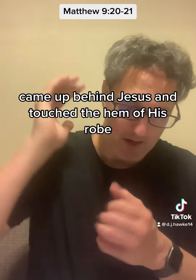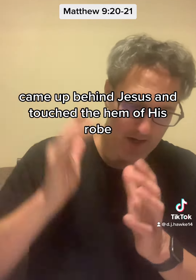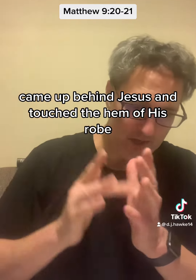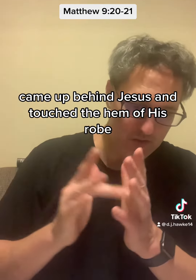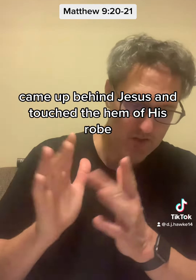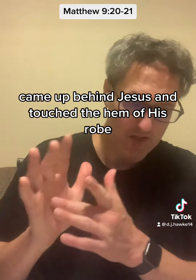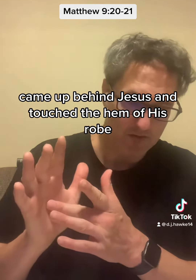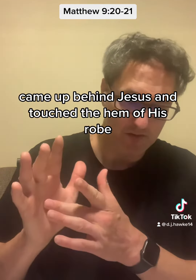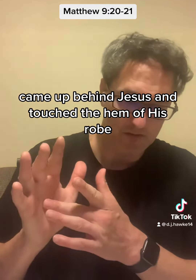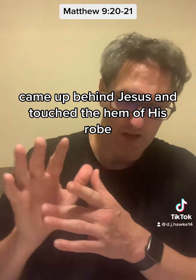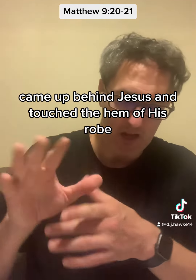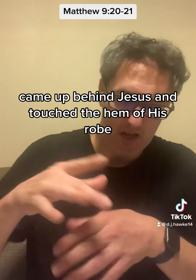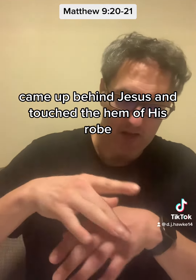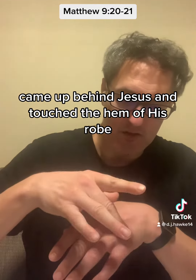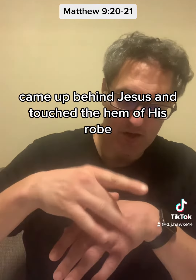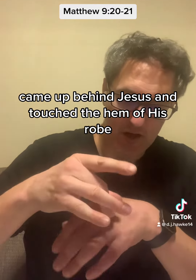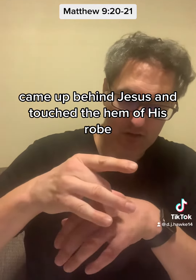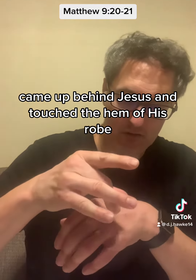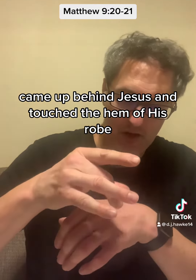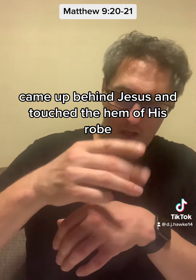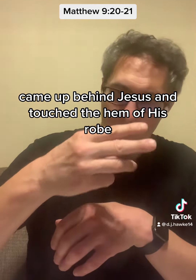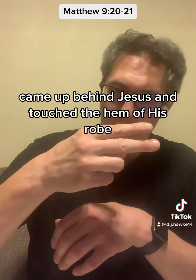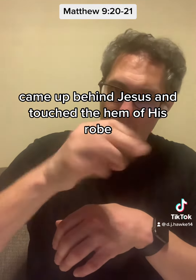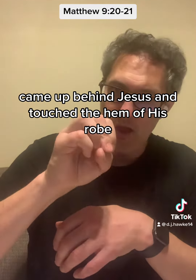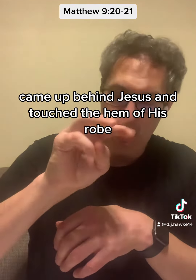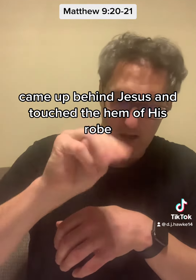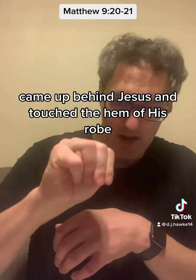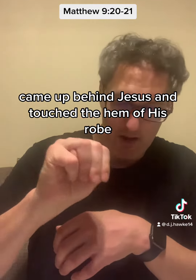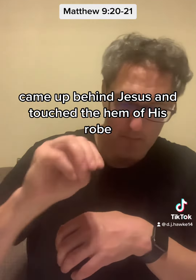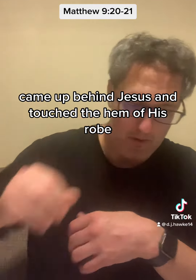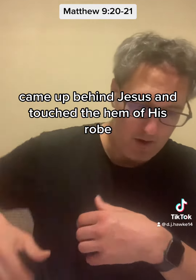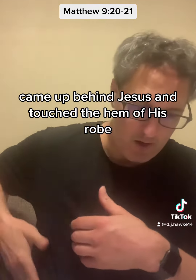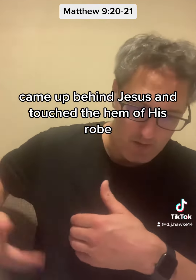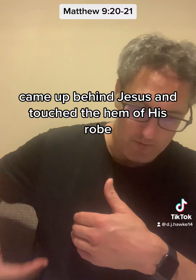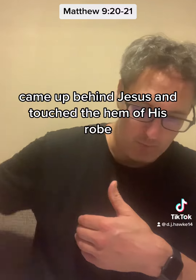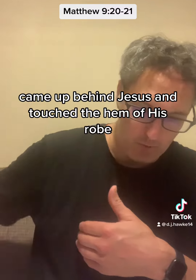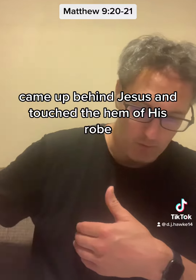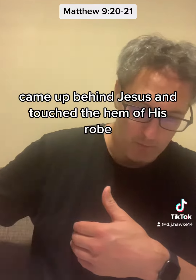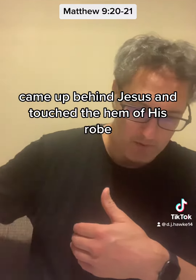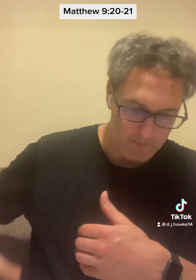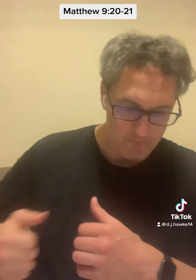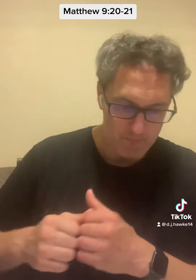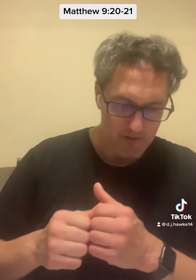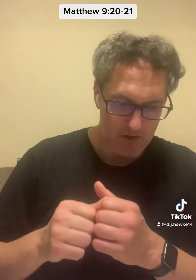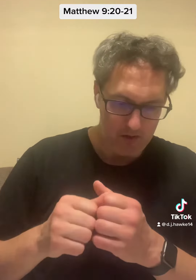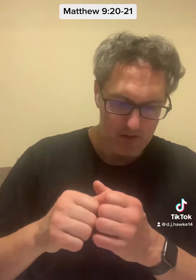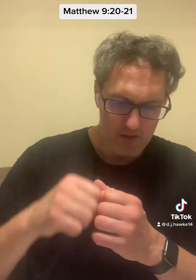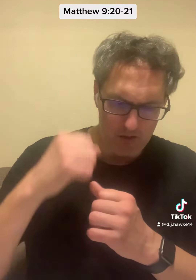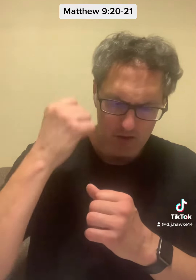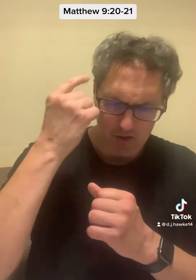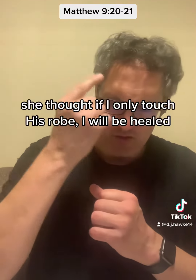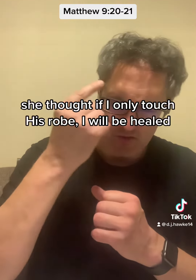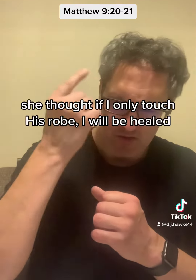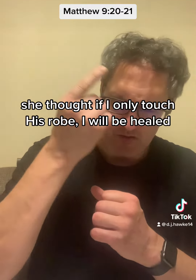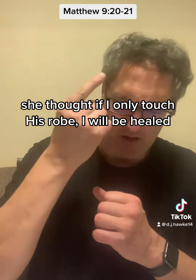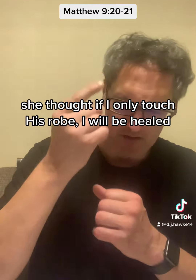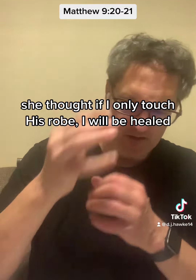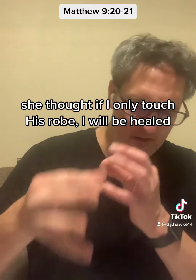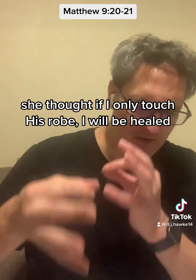behind Jesus and touched the hem of his robe. She thought, if